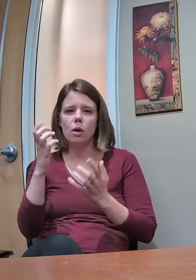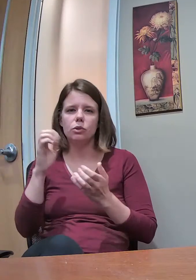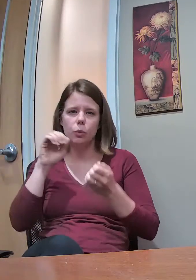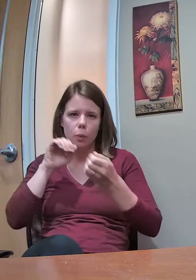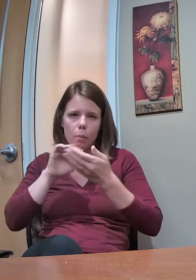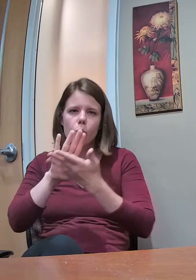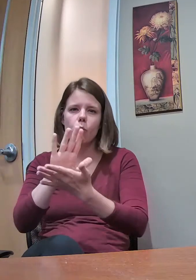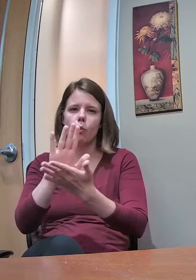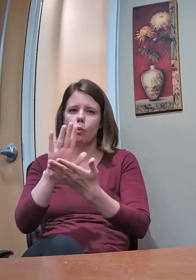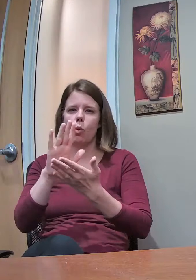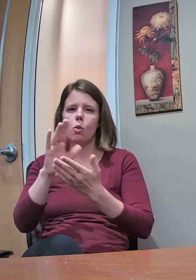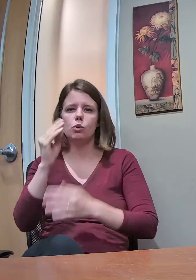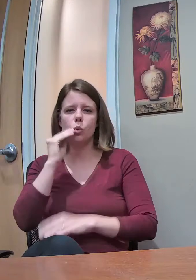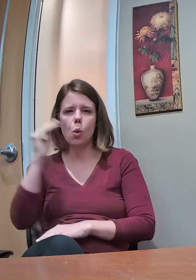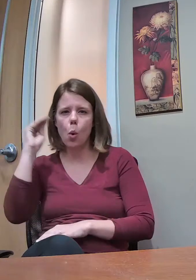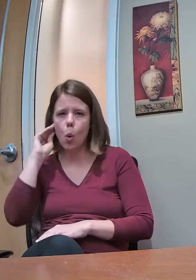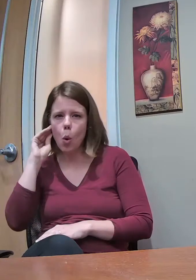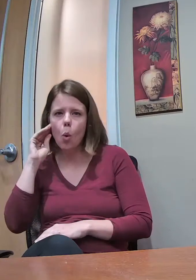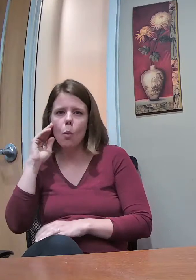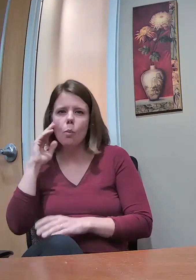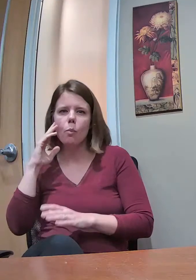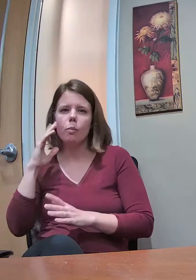homes